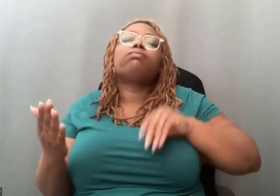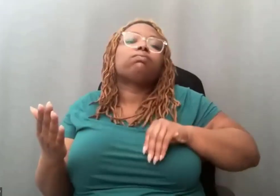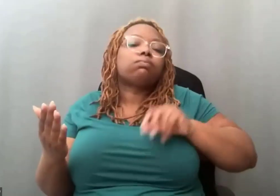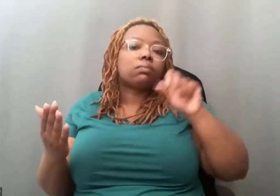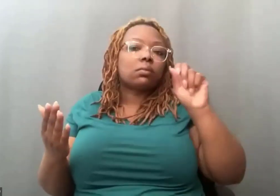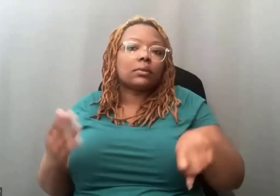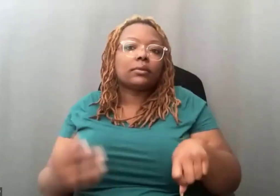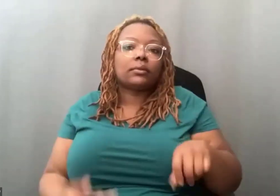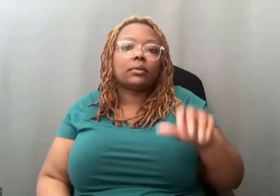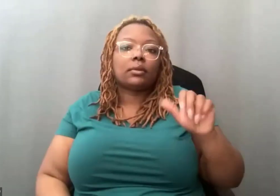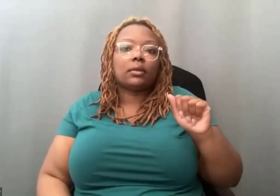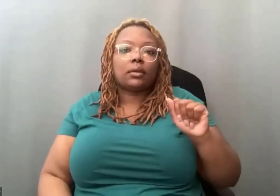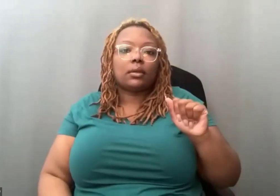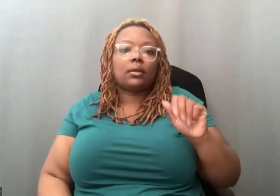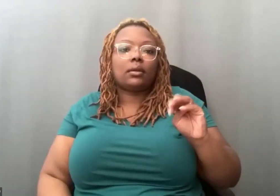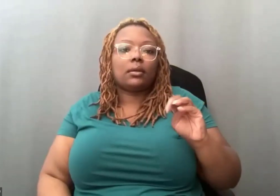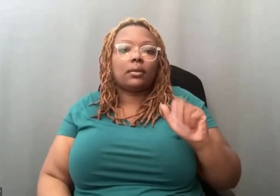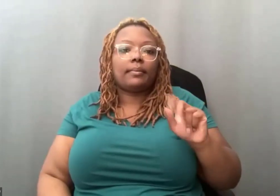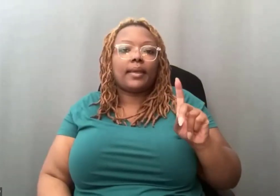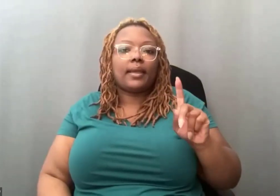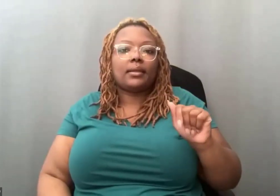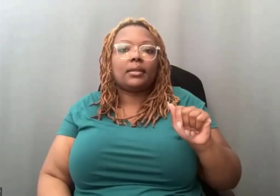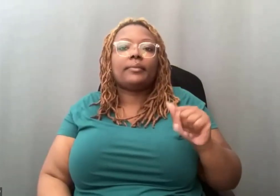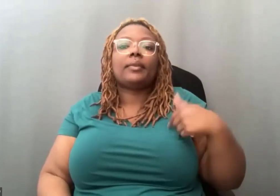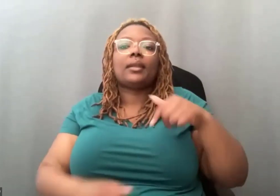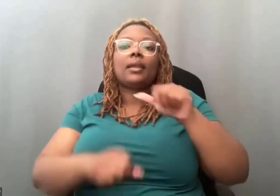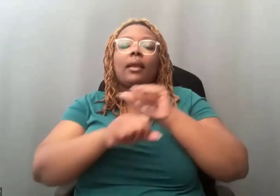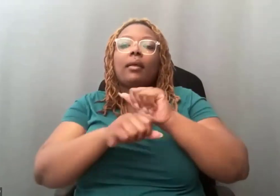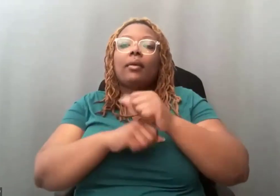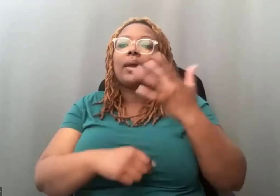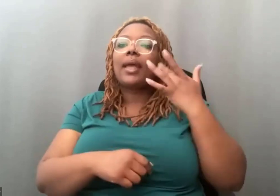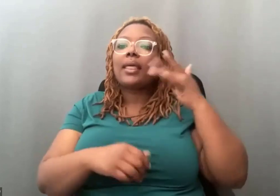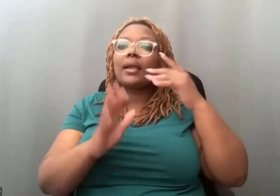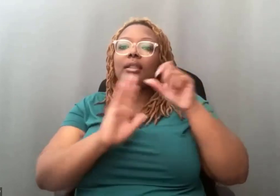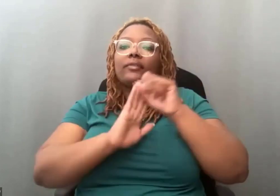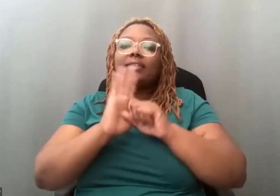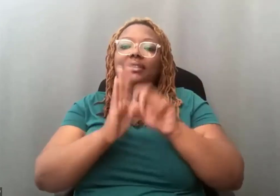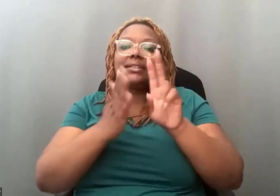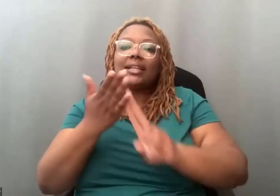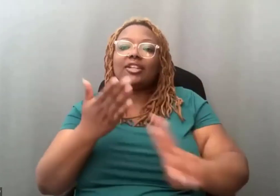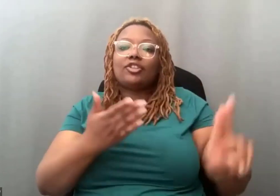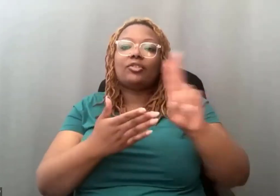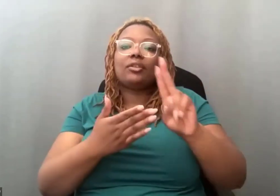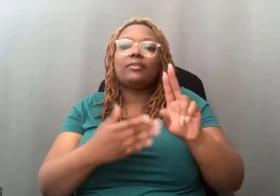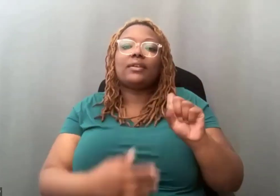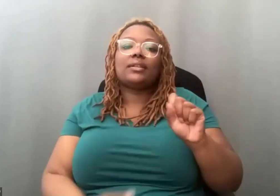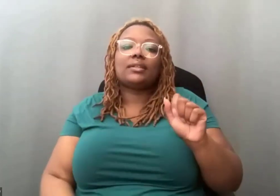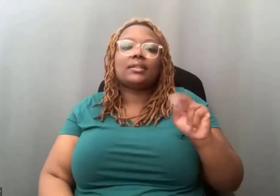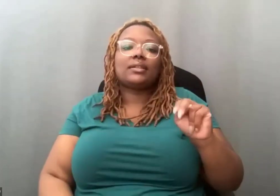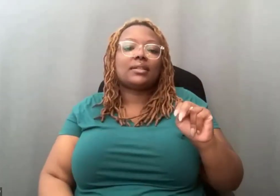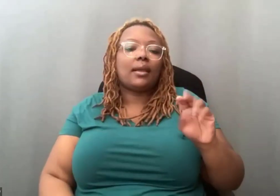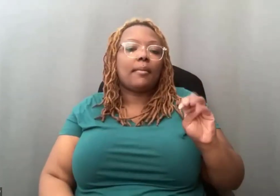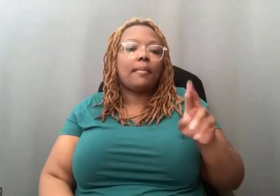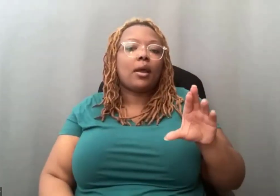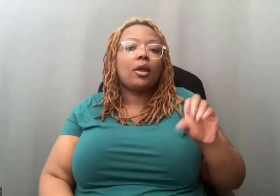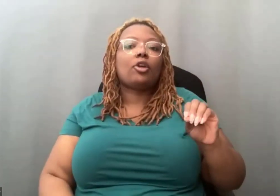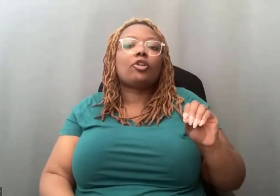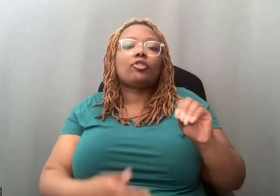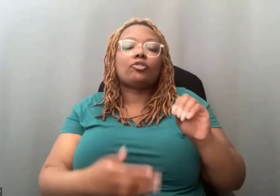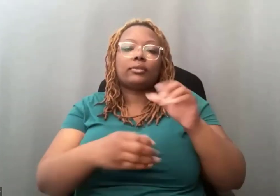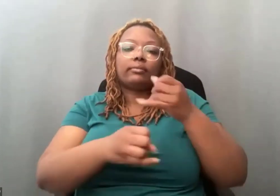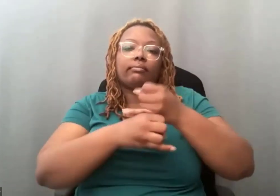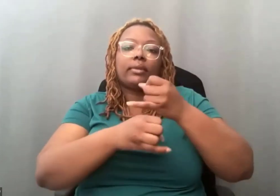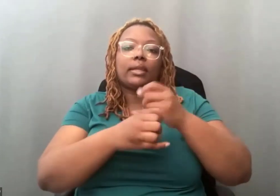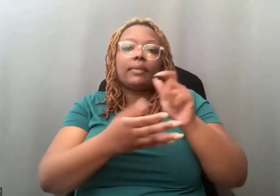Hello, folks. Amanda Tomanek. I work at the California State University San Marcos Campus Writing Center, and my